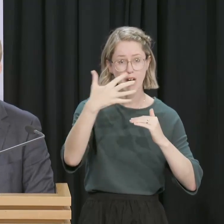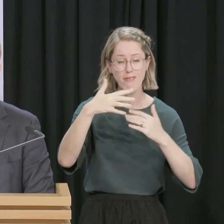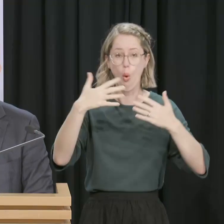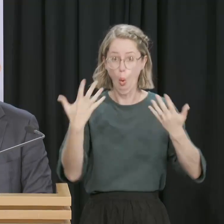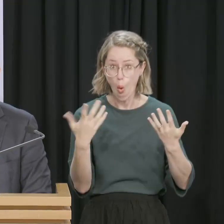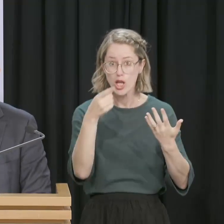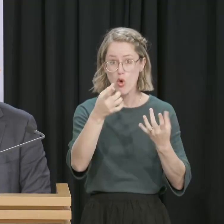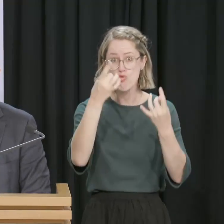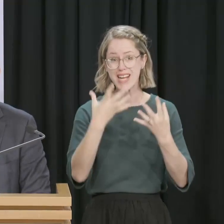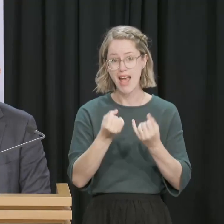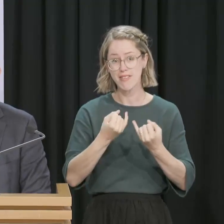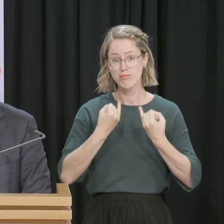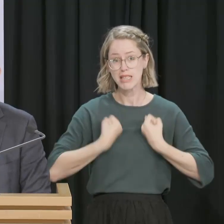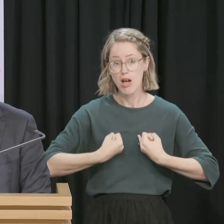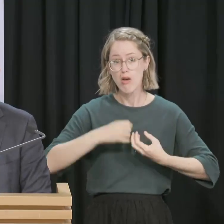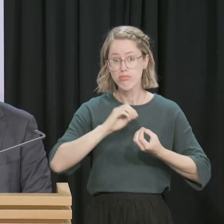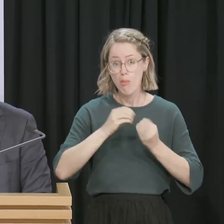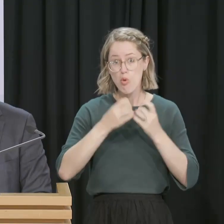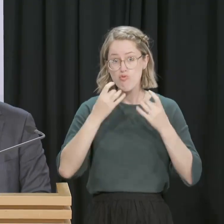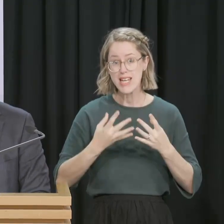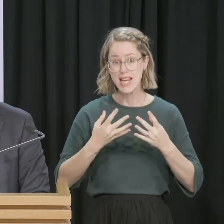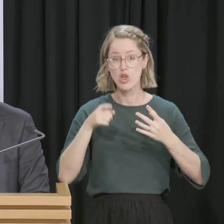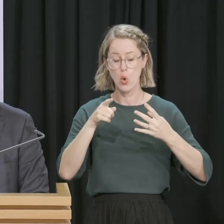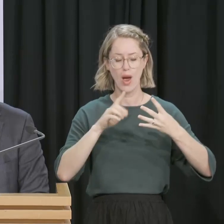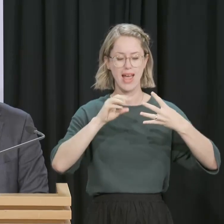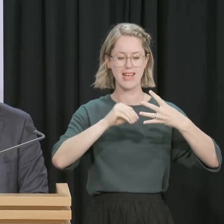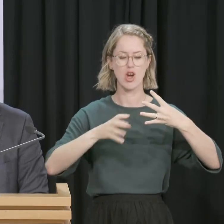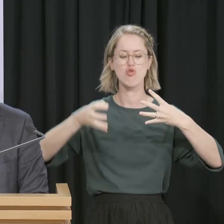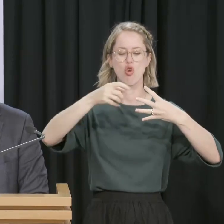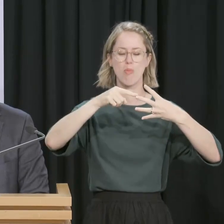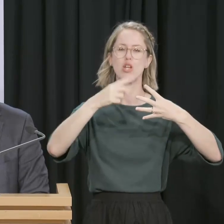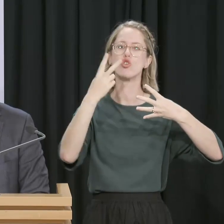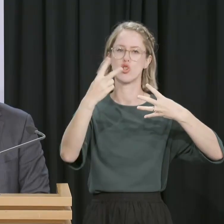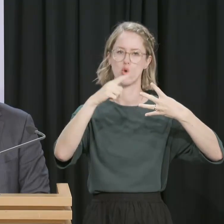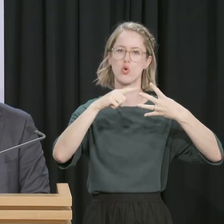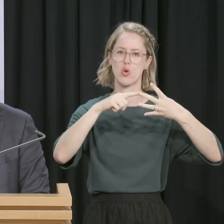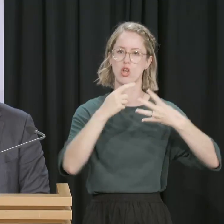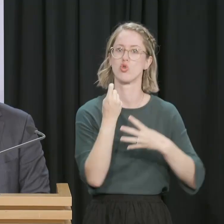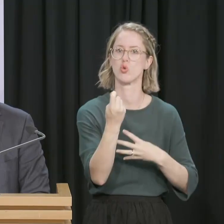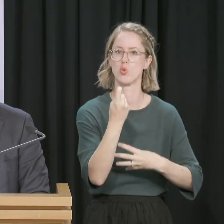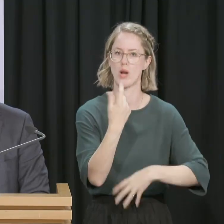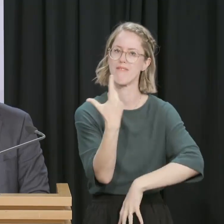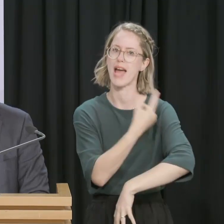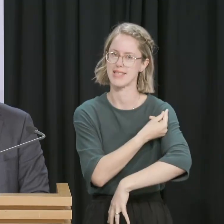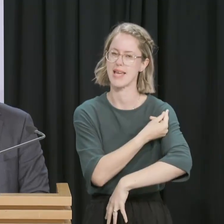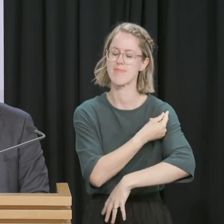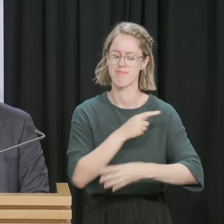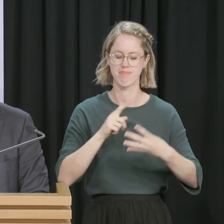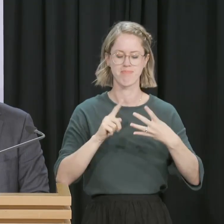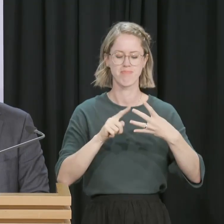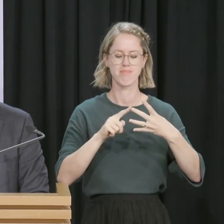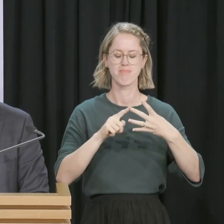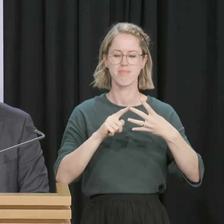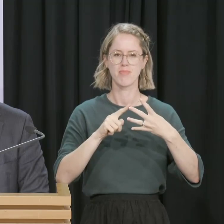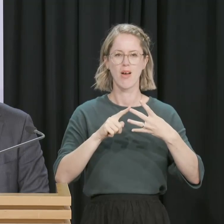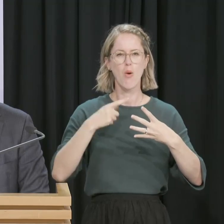has an underlying health condition, is in Group 2. This recognises that there are many border operations and MIQ